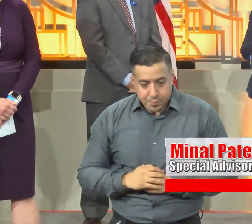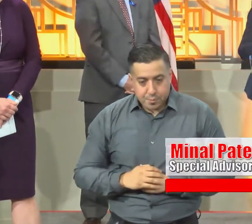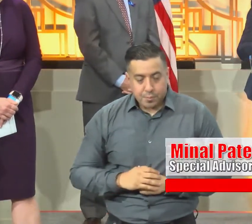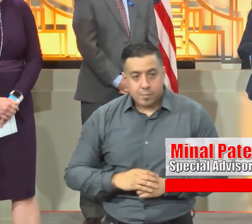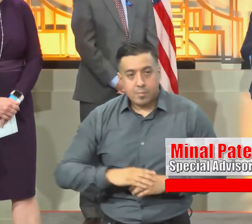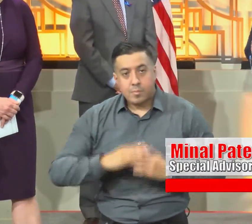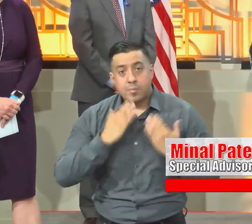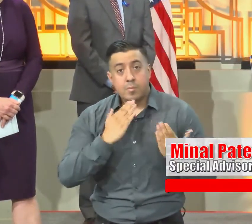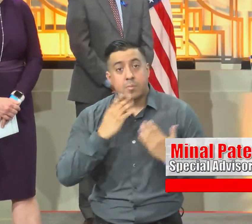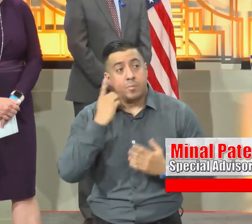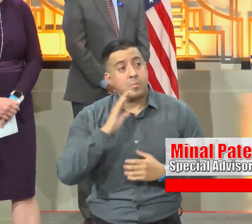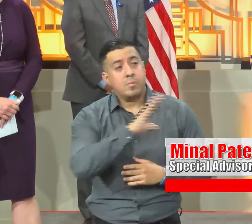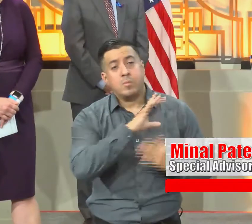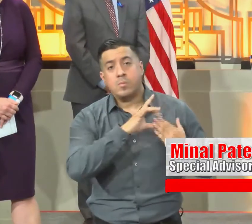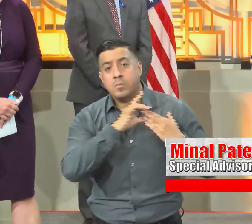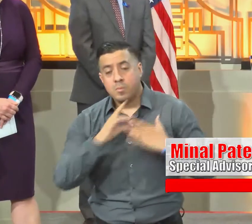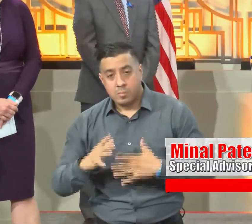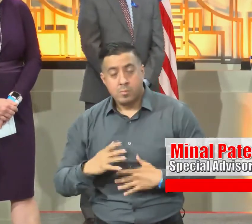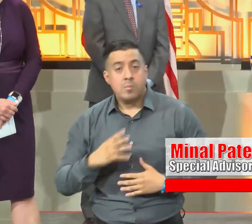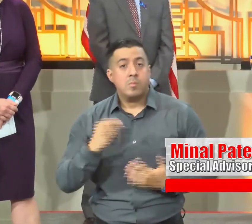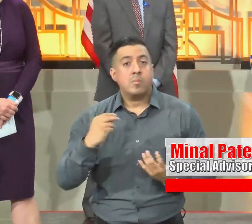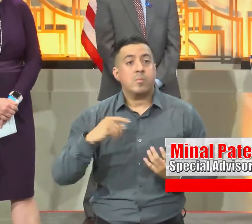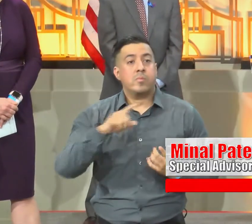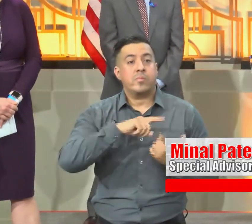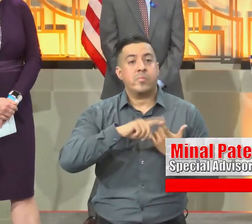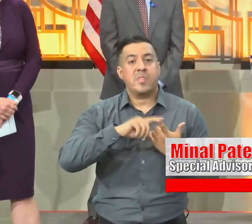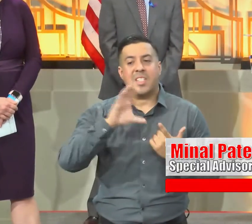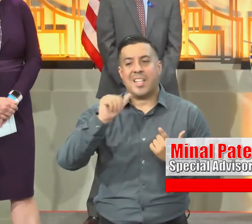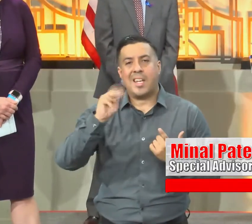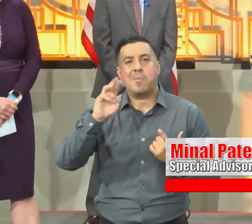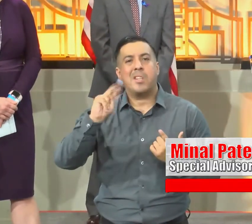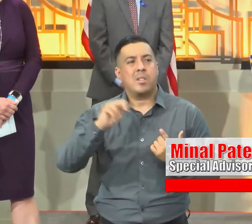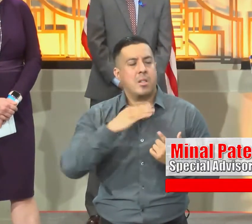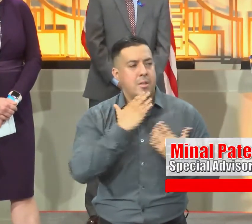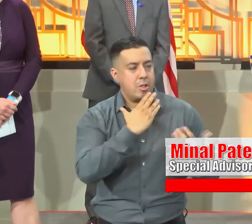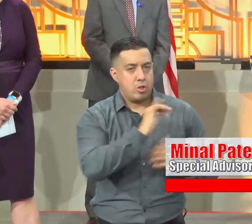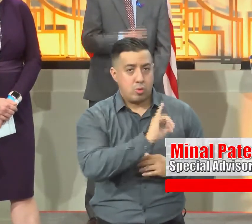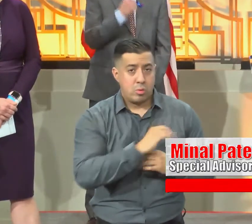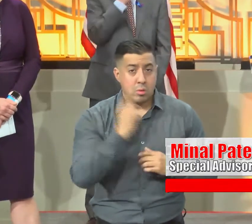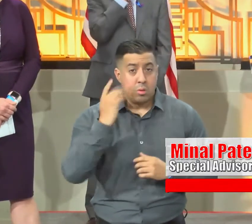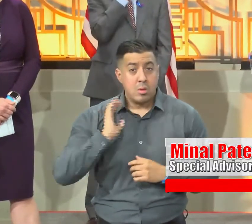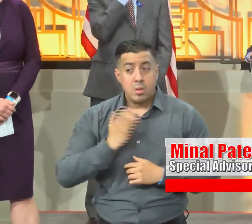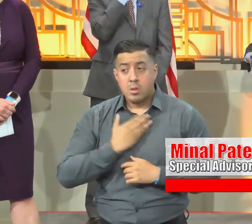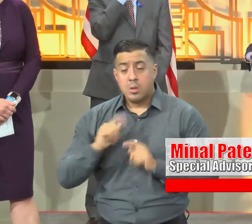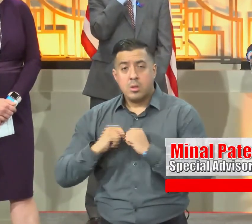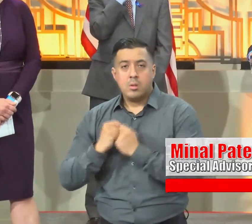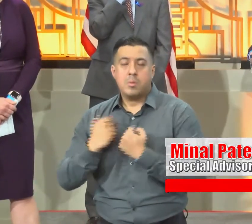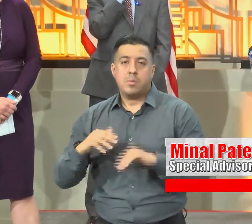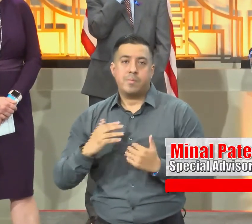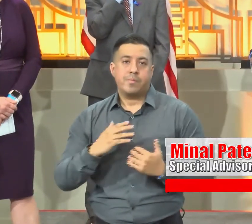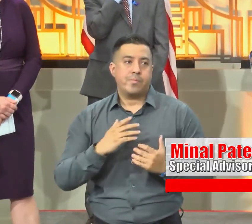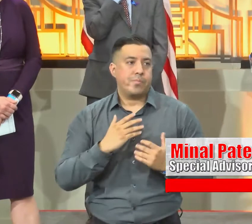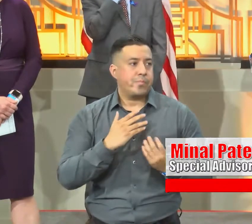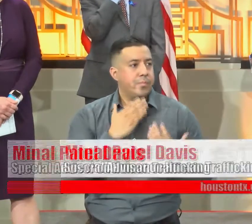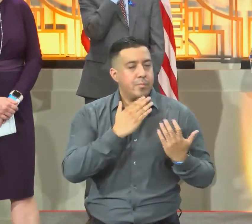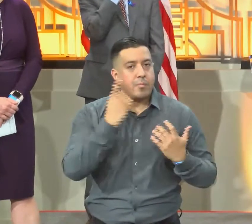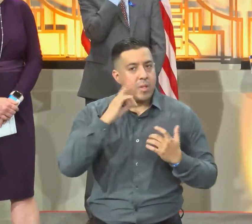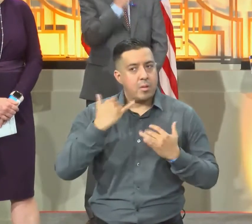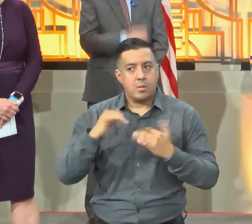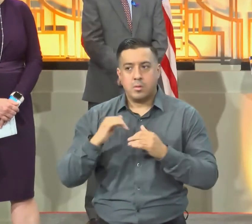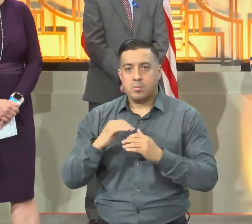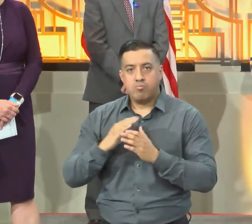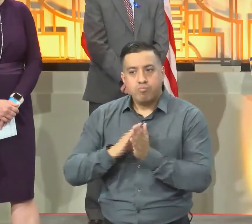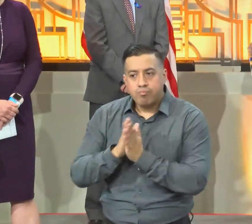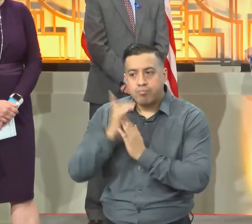Thank you for your leadership, Mayor Turner, and of course, Councilmember Kamen. My team and I are glad to continue this work beyond the initial